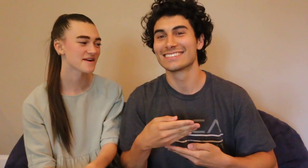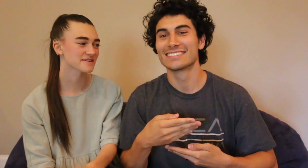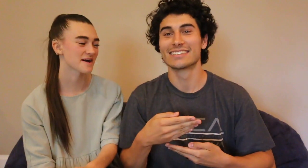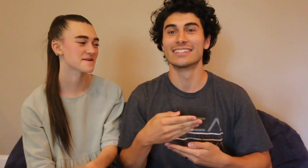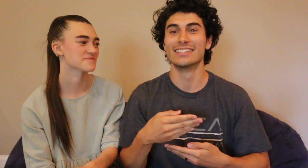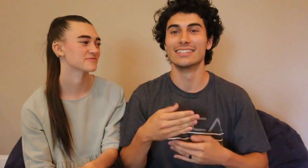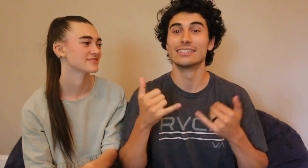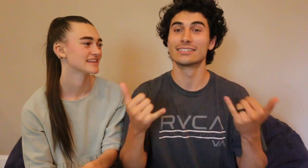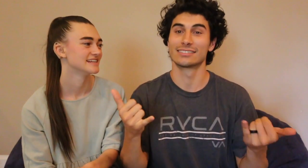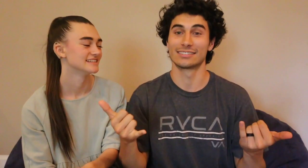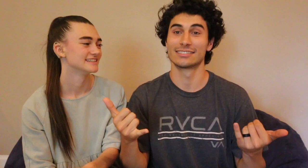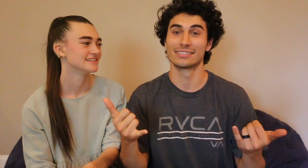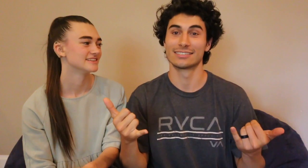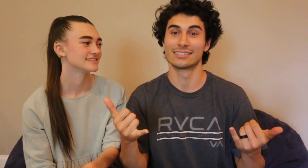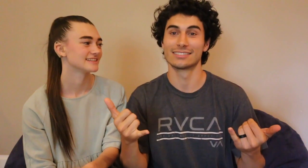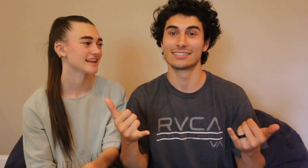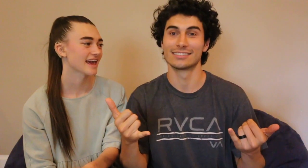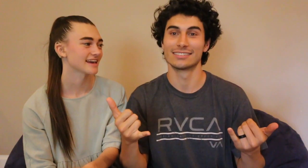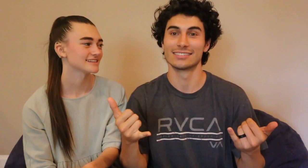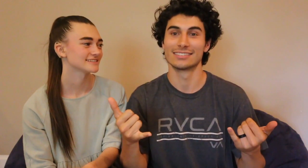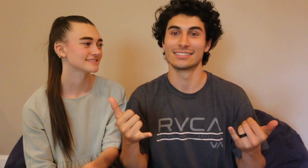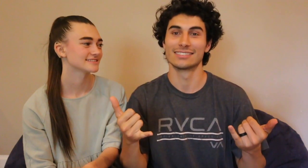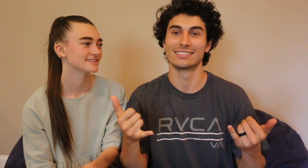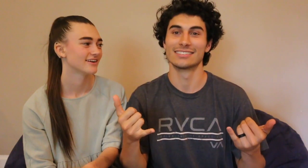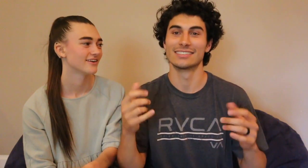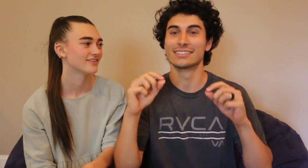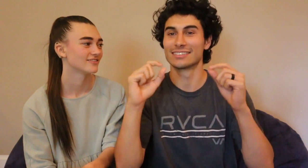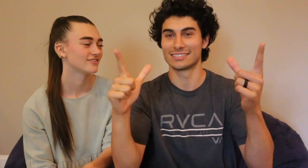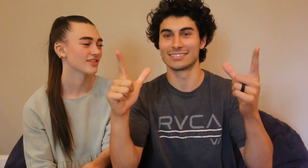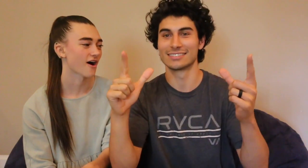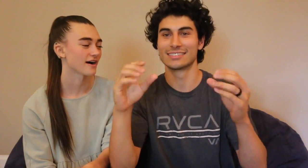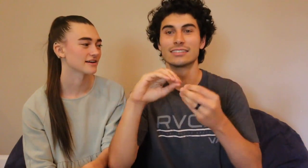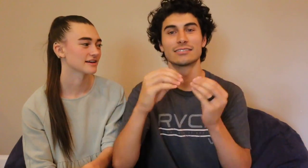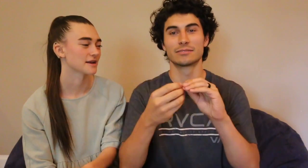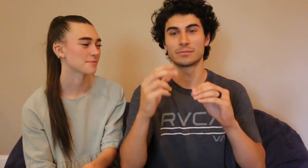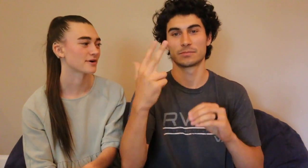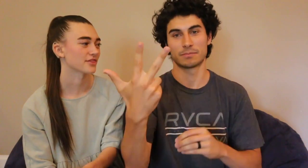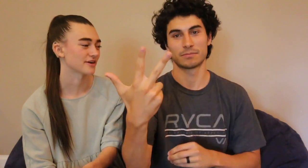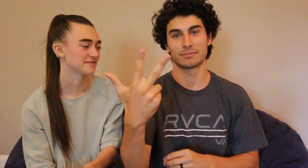Welcome to today's vlog number three.